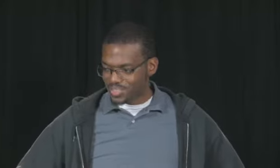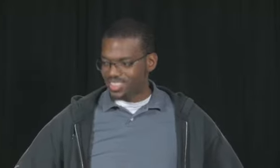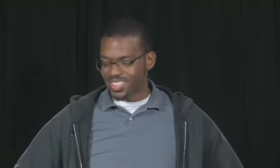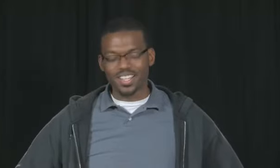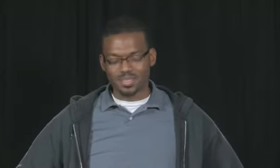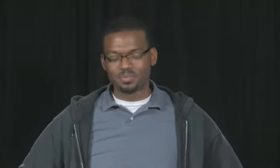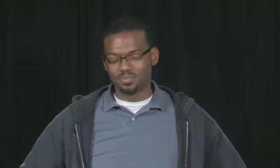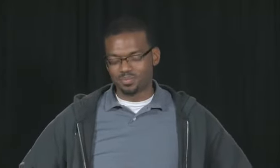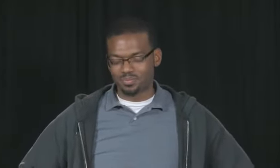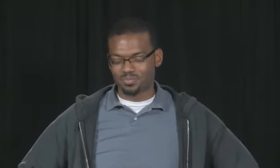First register, okay.